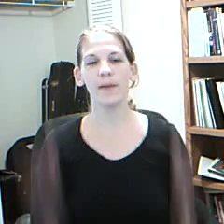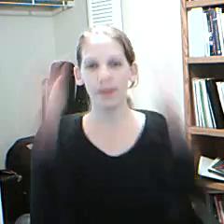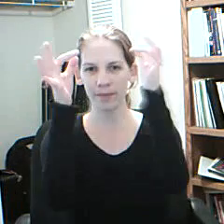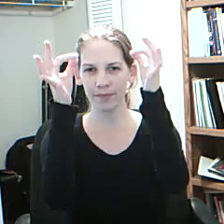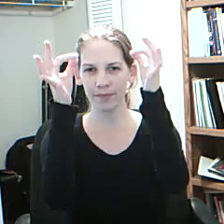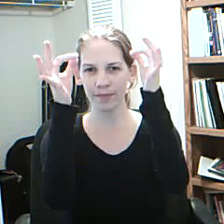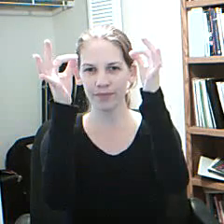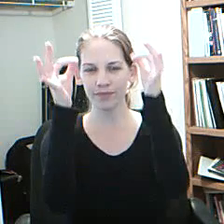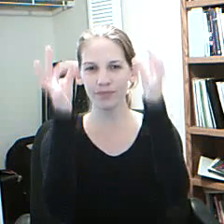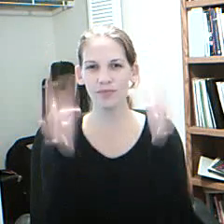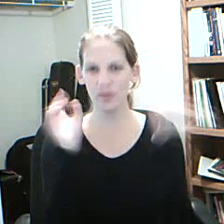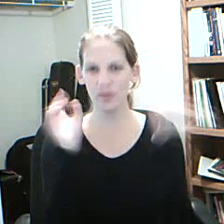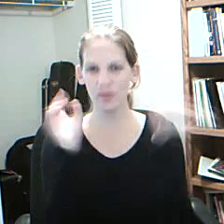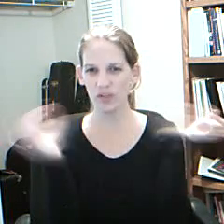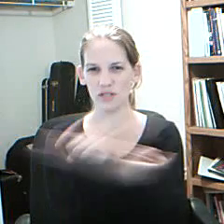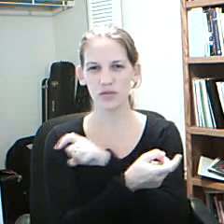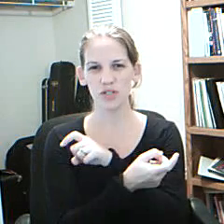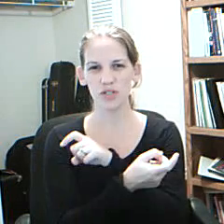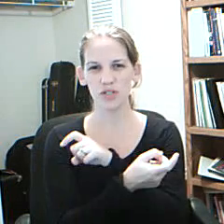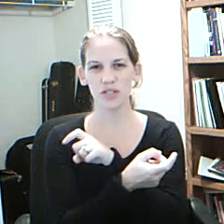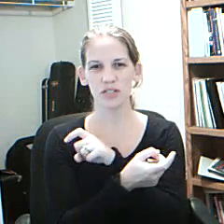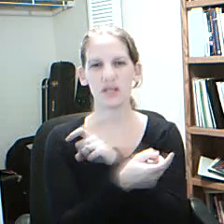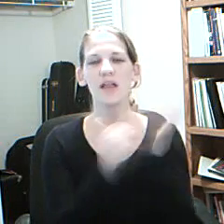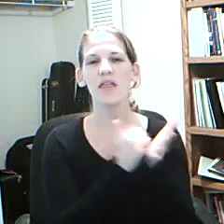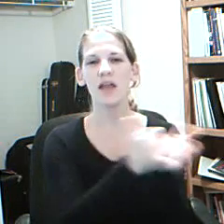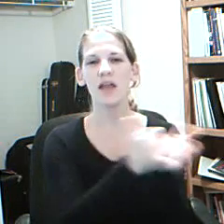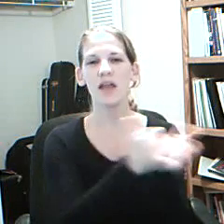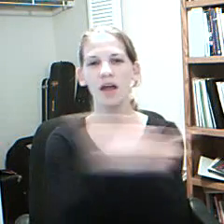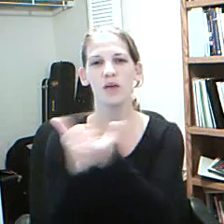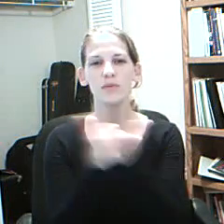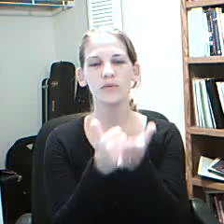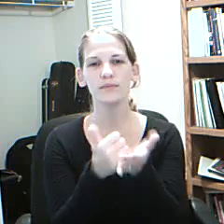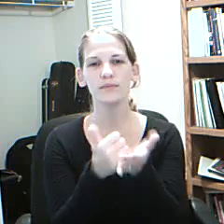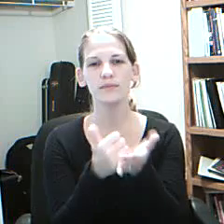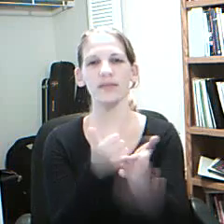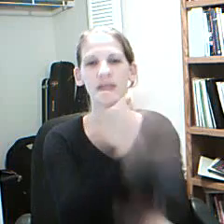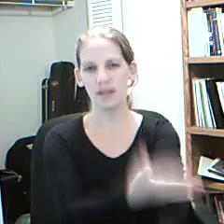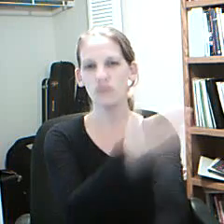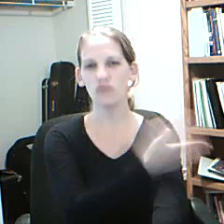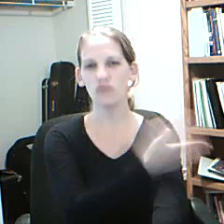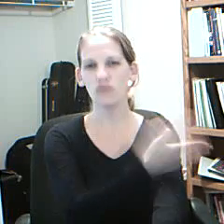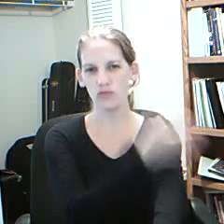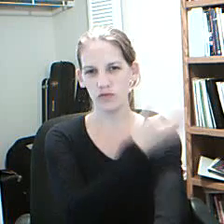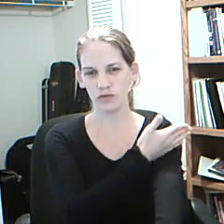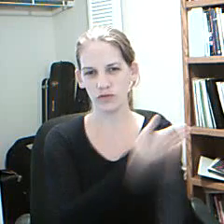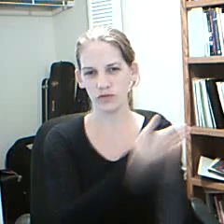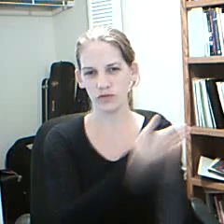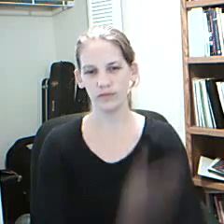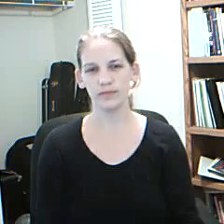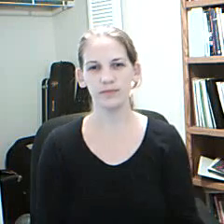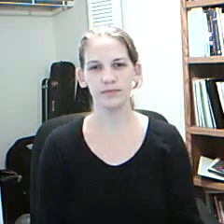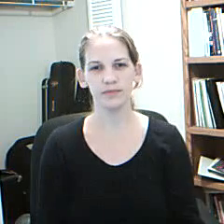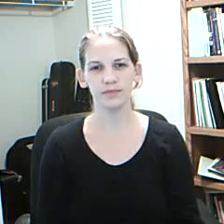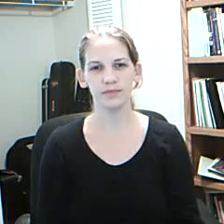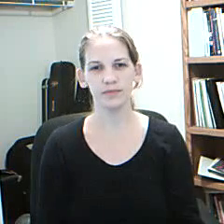your comfort zone a little bit, but you know, something that you can accomplish so that you take that stride, you